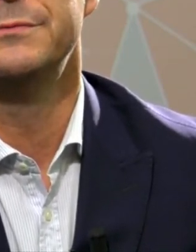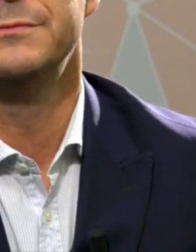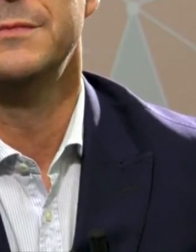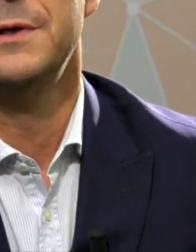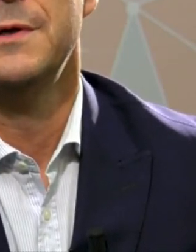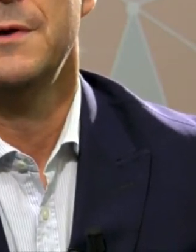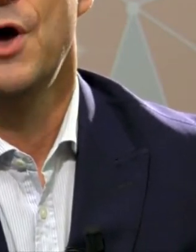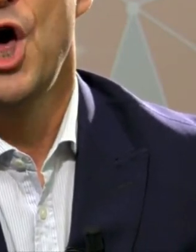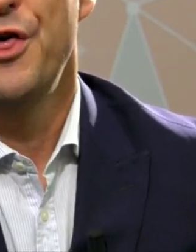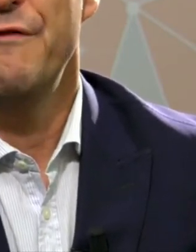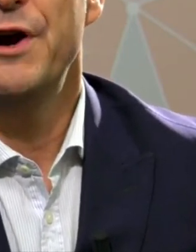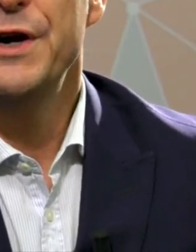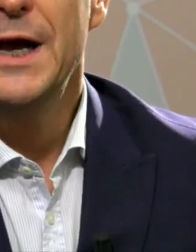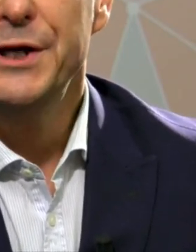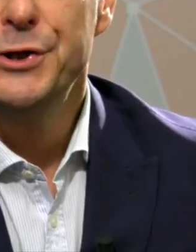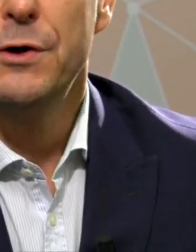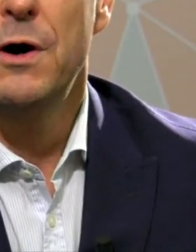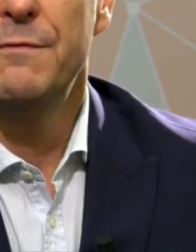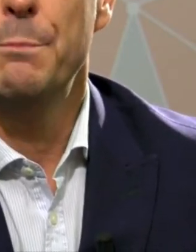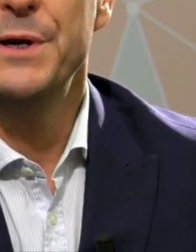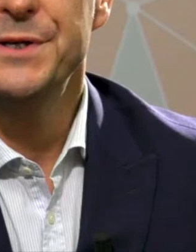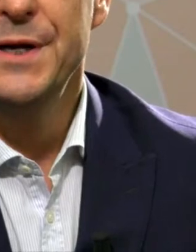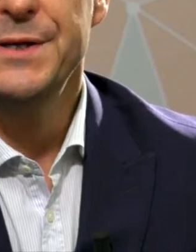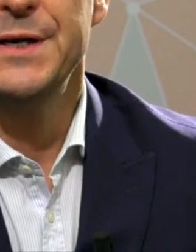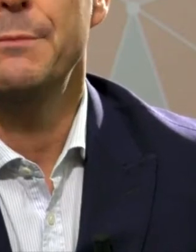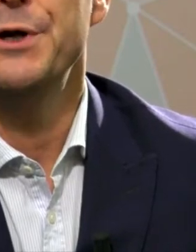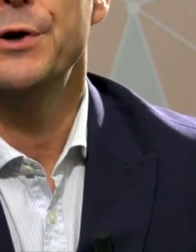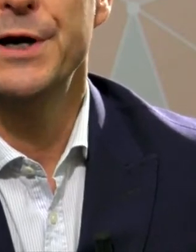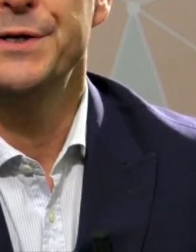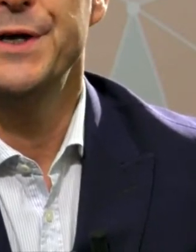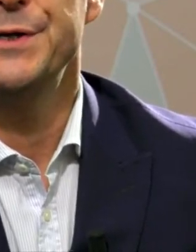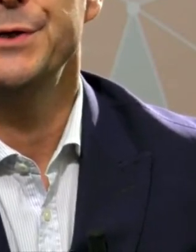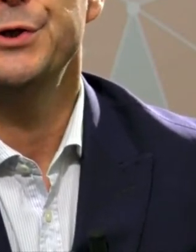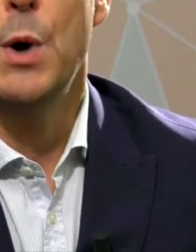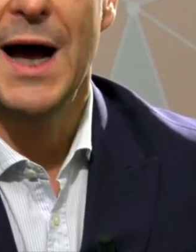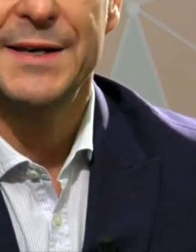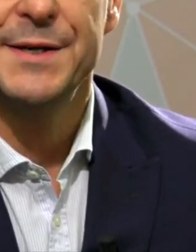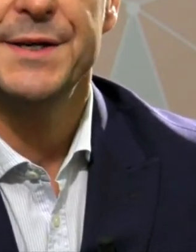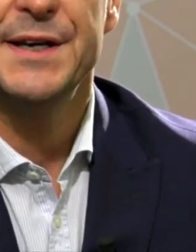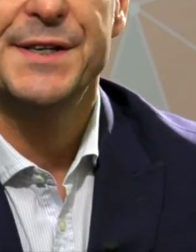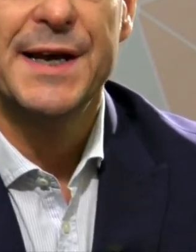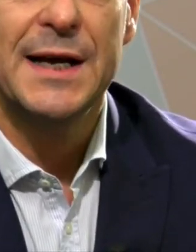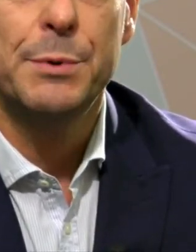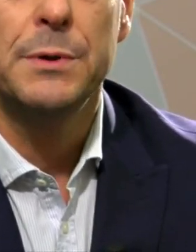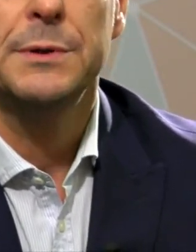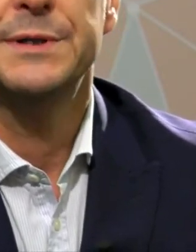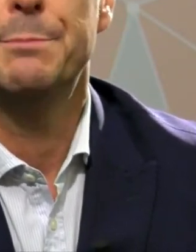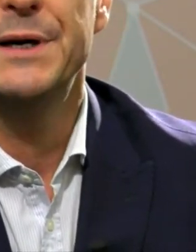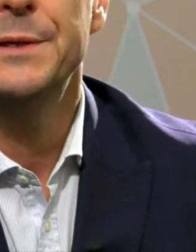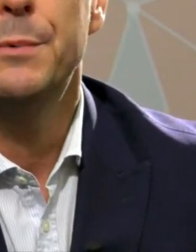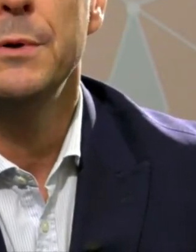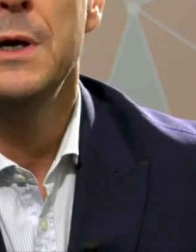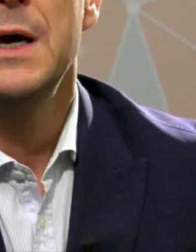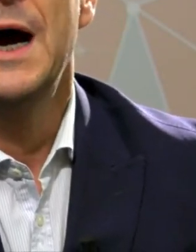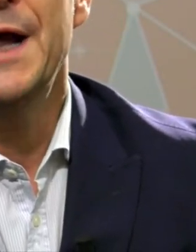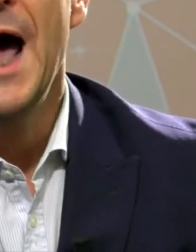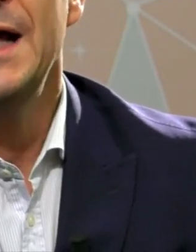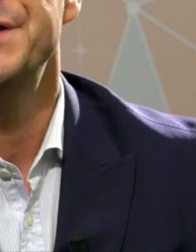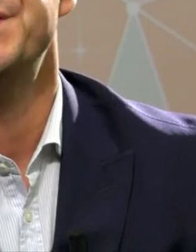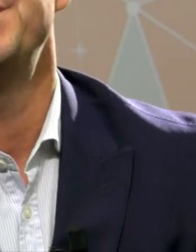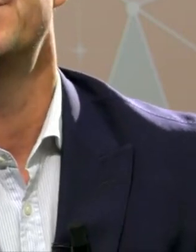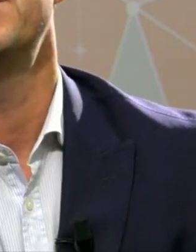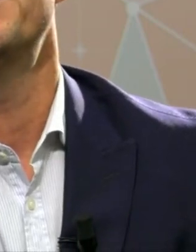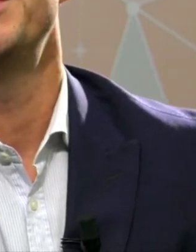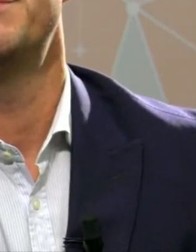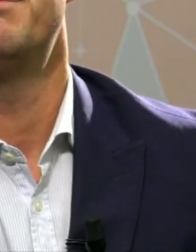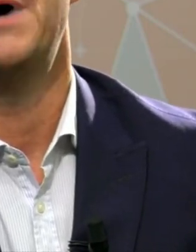Brexit. The very nature of our business enabling organizations to access scalable, dependable, and